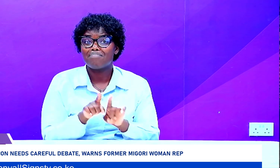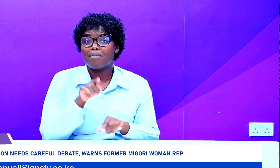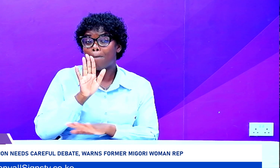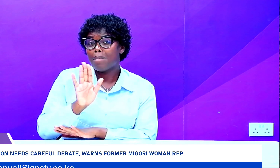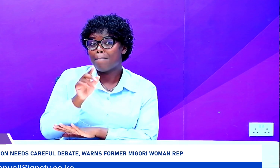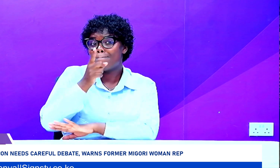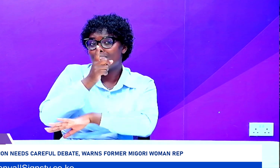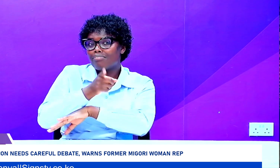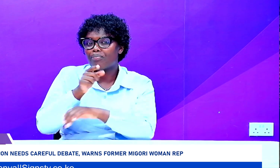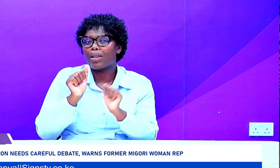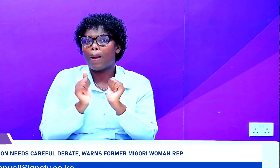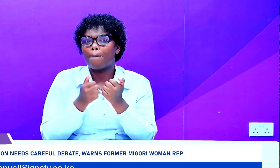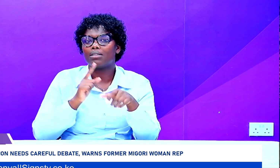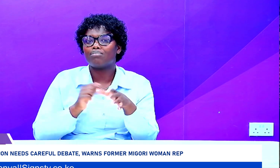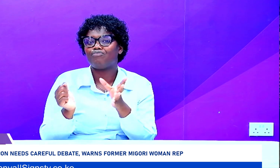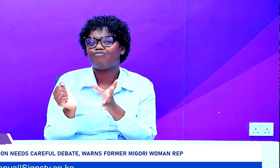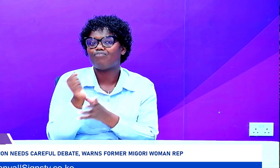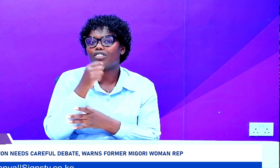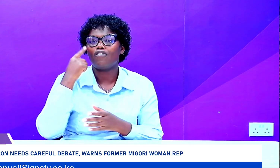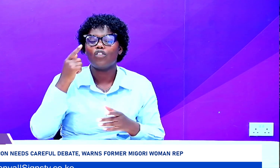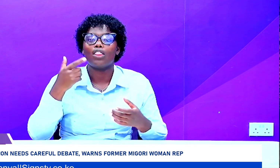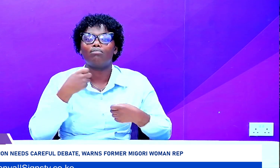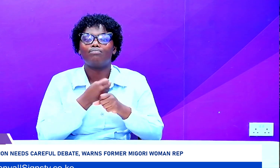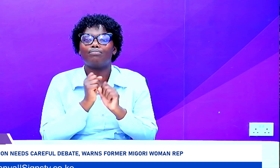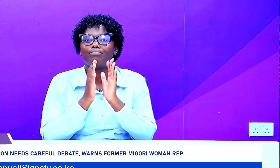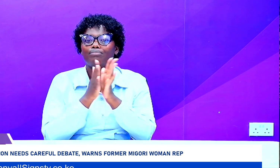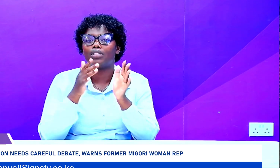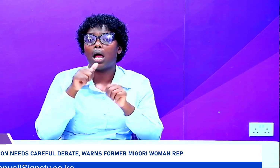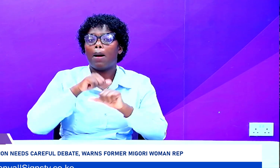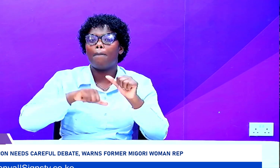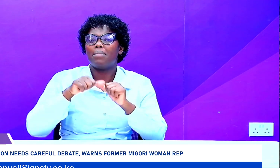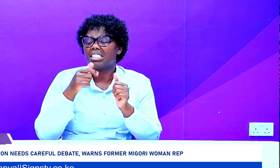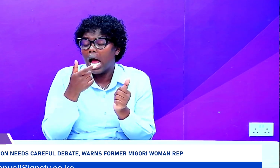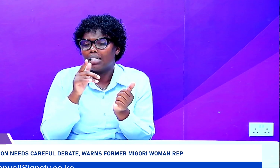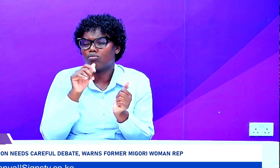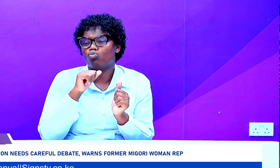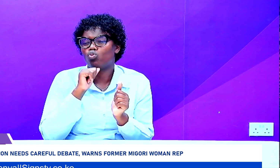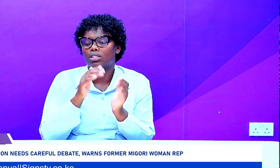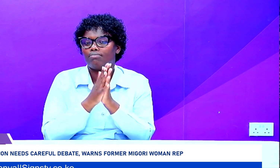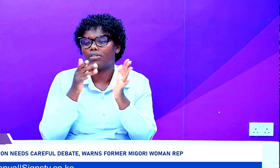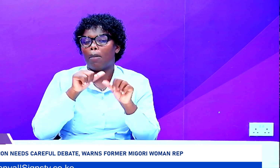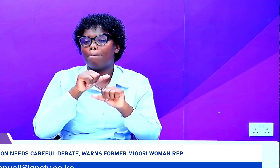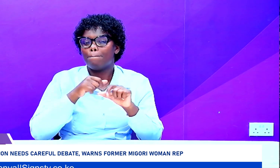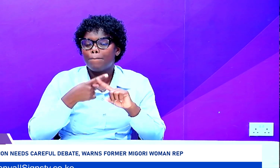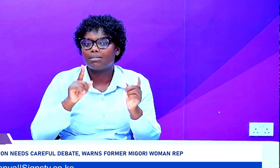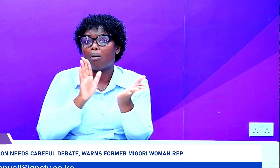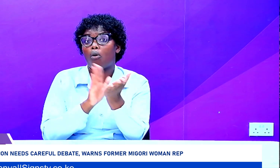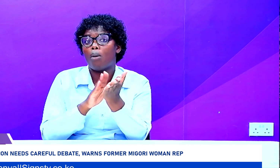Her caution comes in the wake of remarks made by former Prime Minister Raila Odinga during the